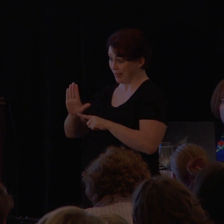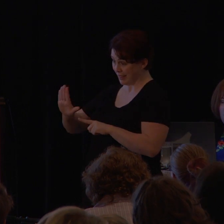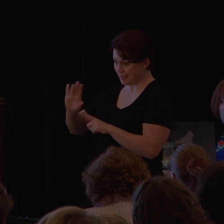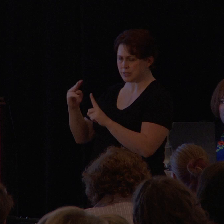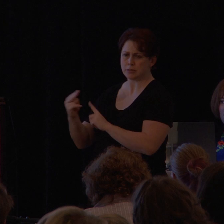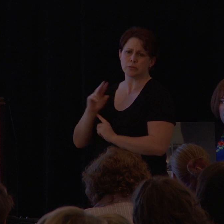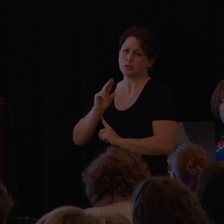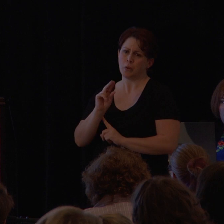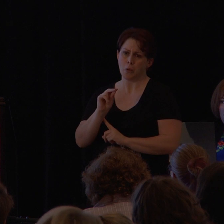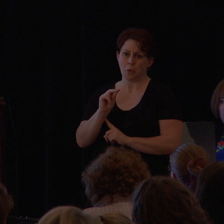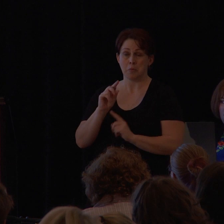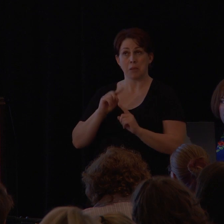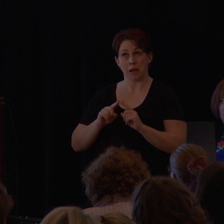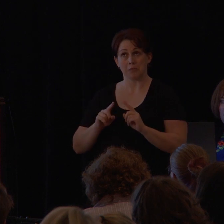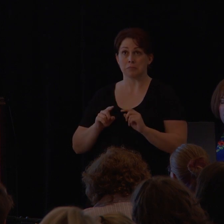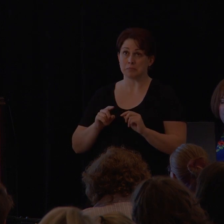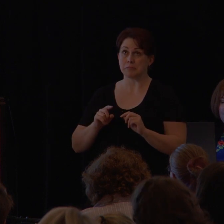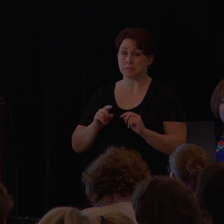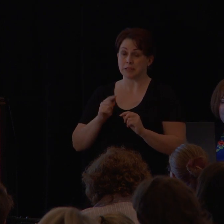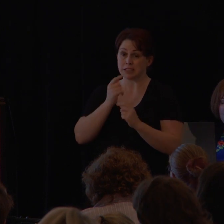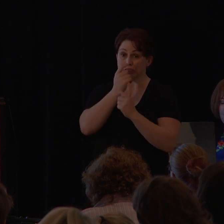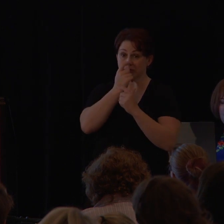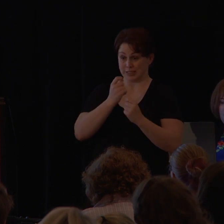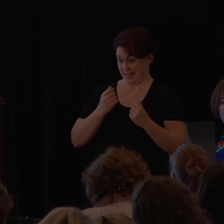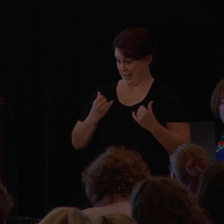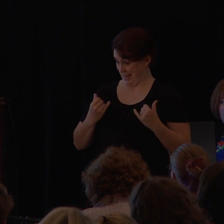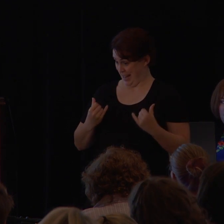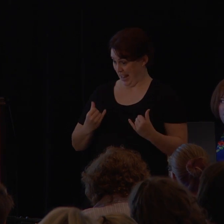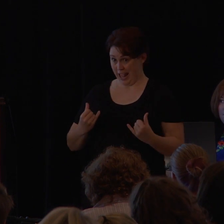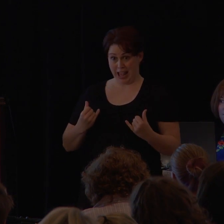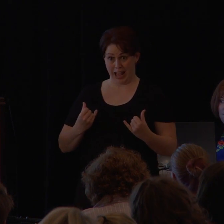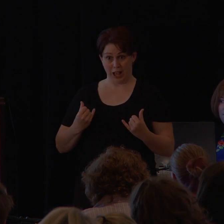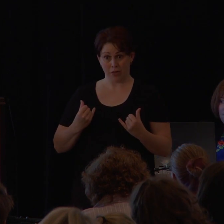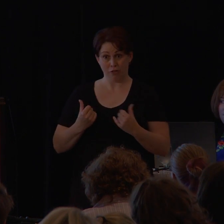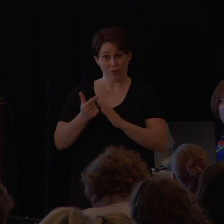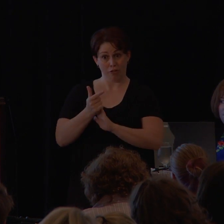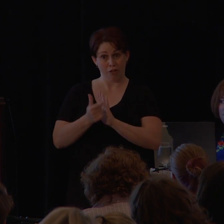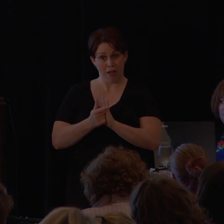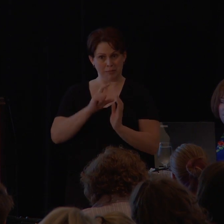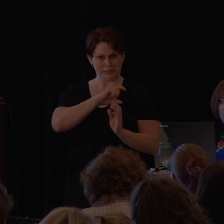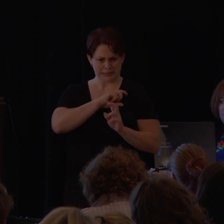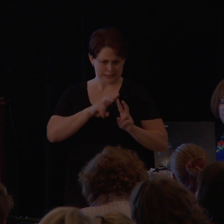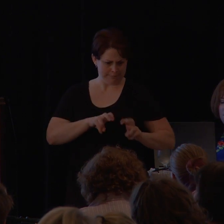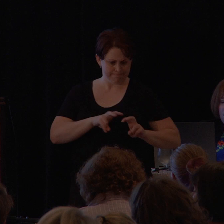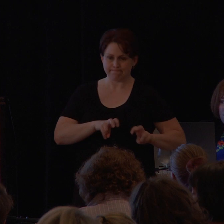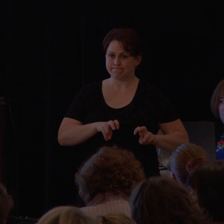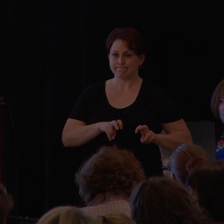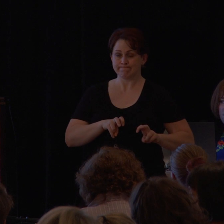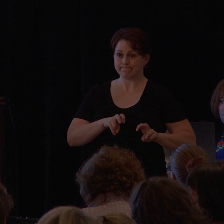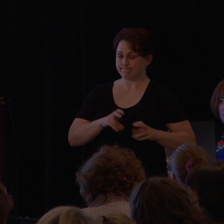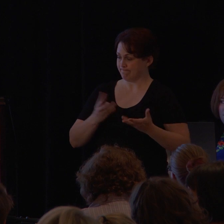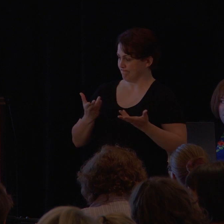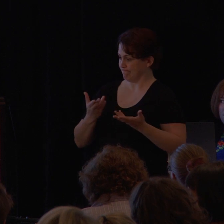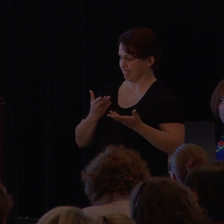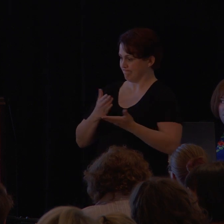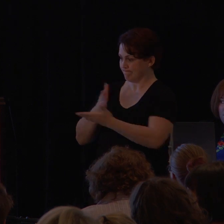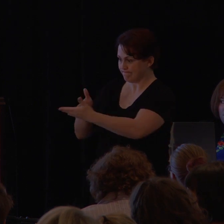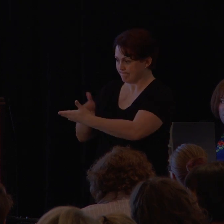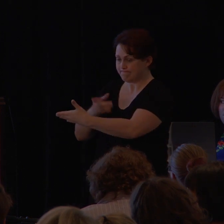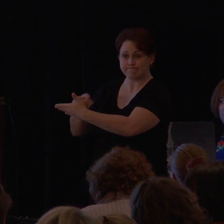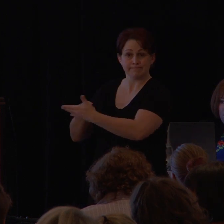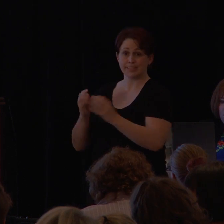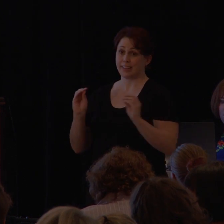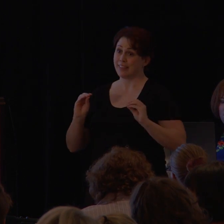But surprisingly to me, at the moment, the police feel there's nothing that they can do about that. So that's kind of odd, but we'll come back